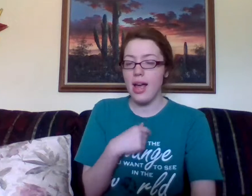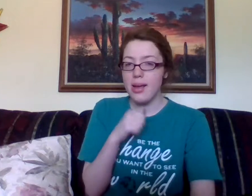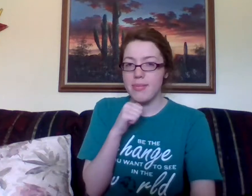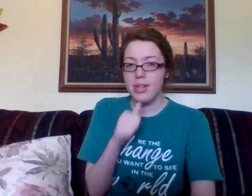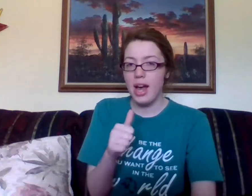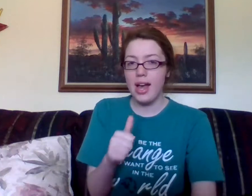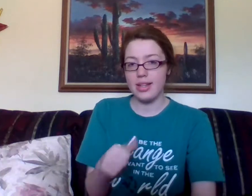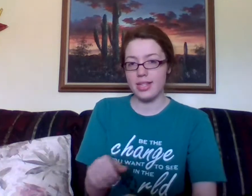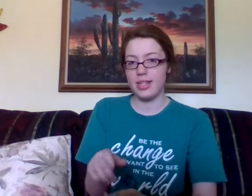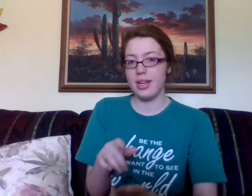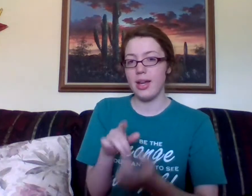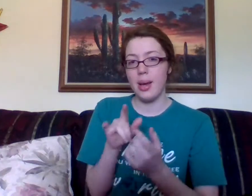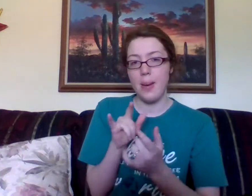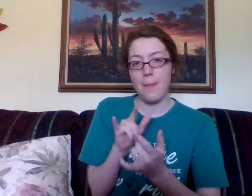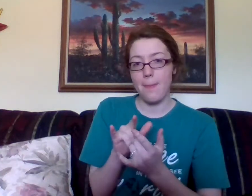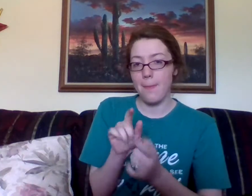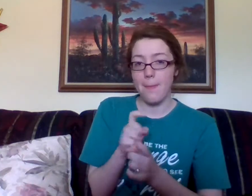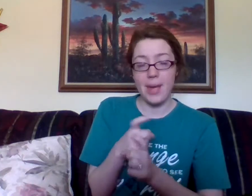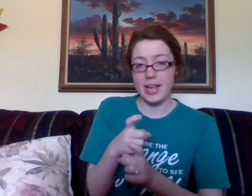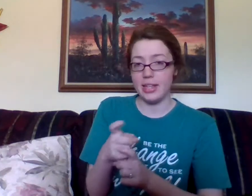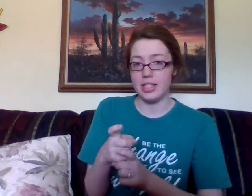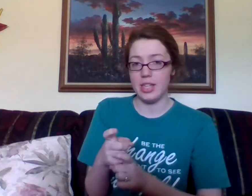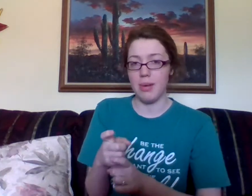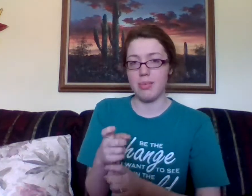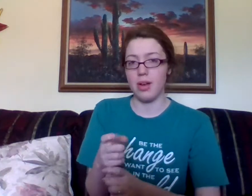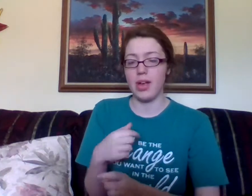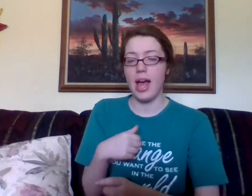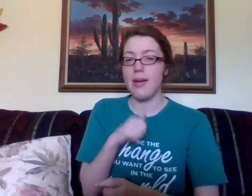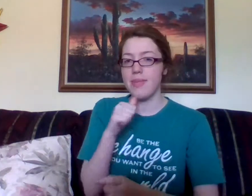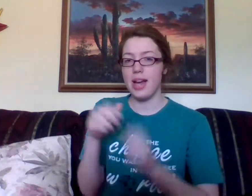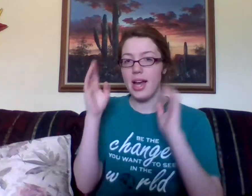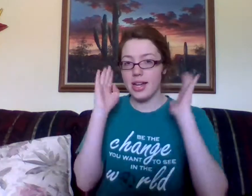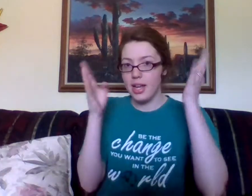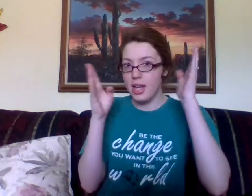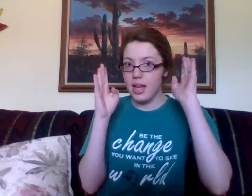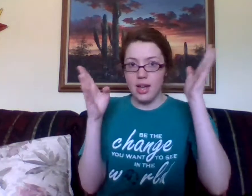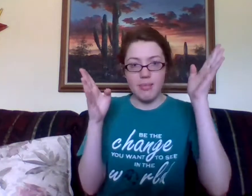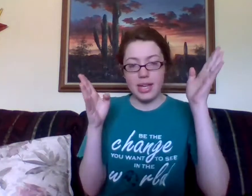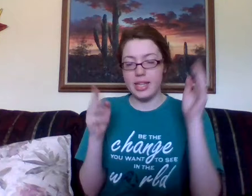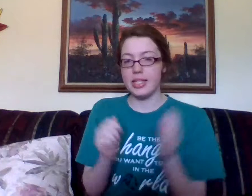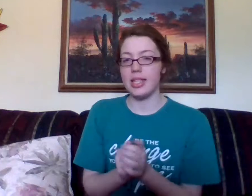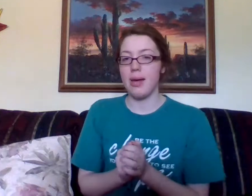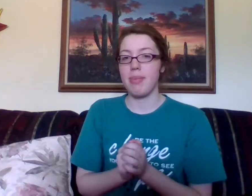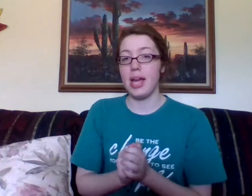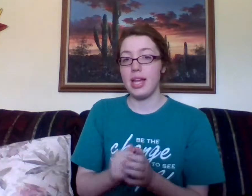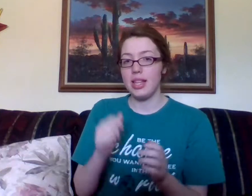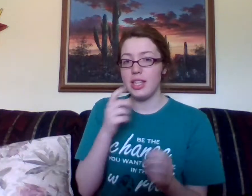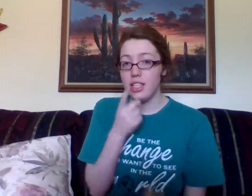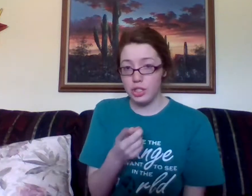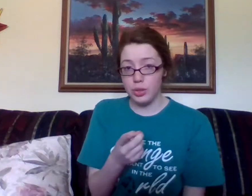I am not making this up. Okay, I am not making this up. This is true.